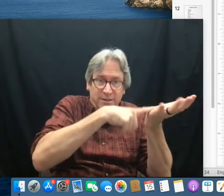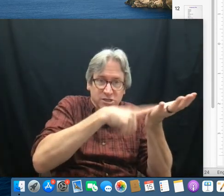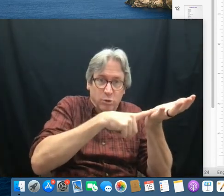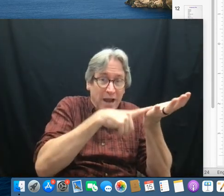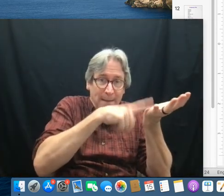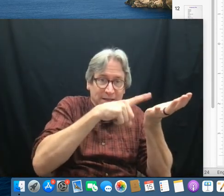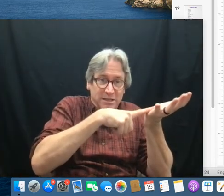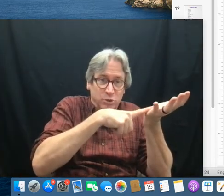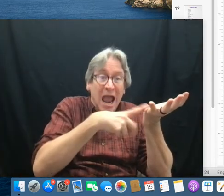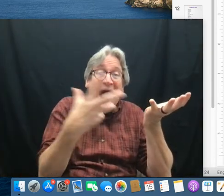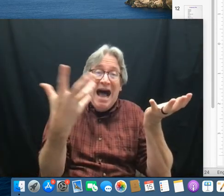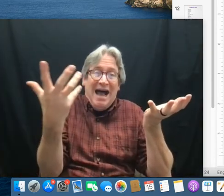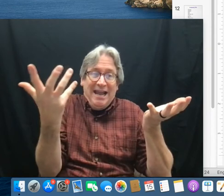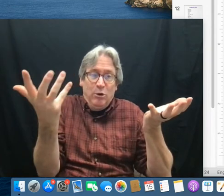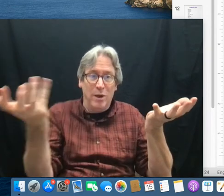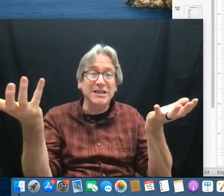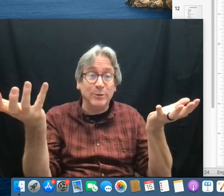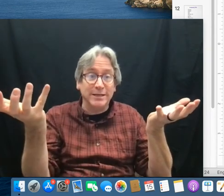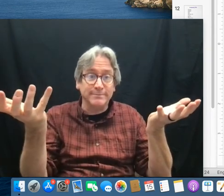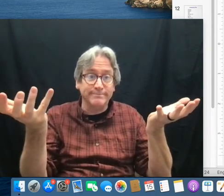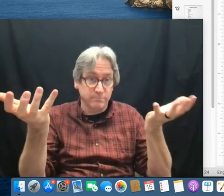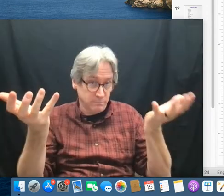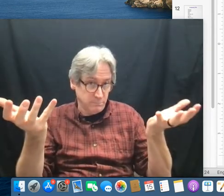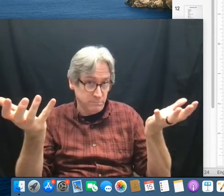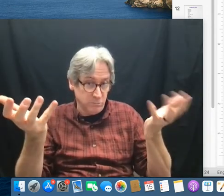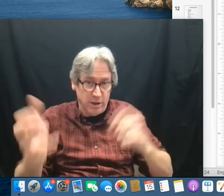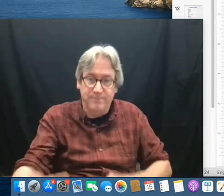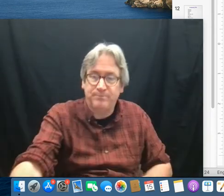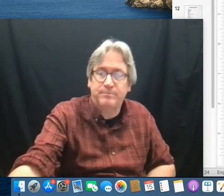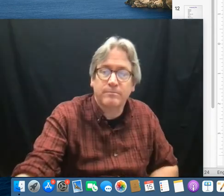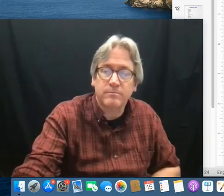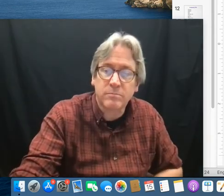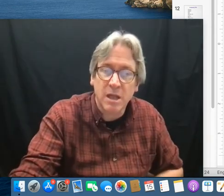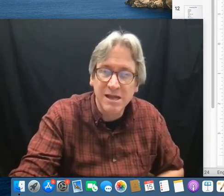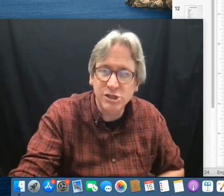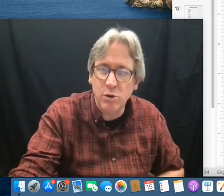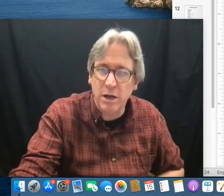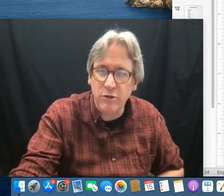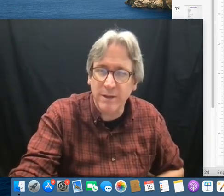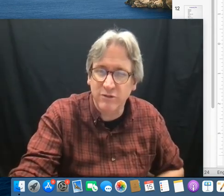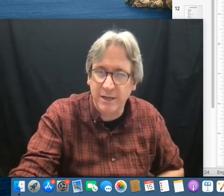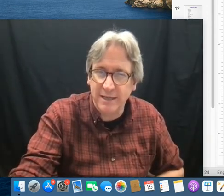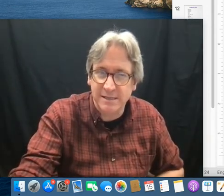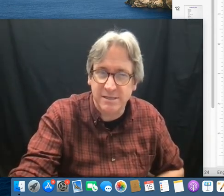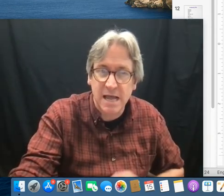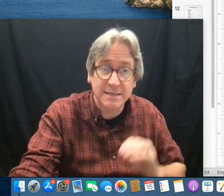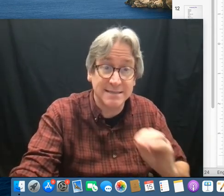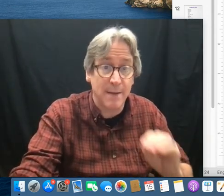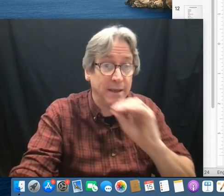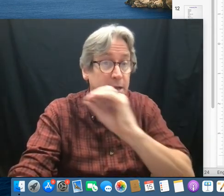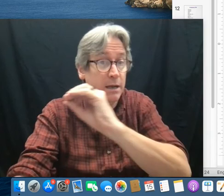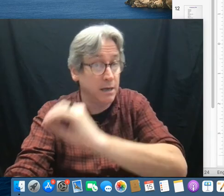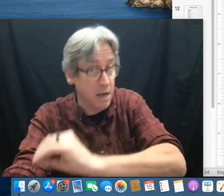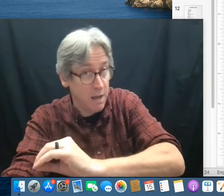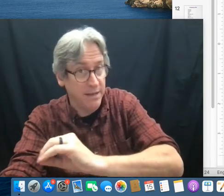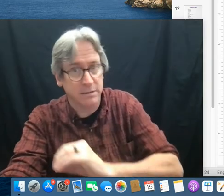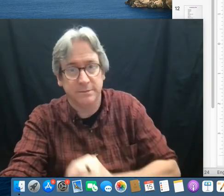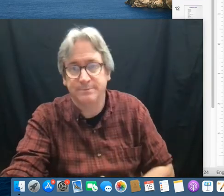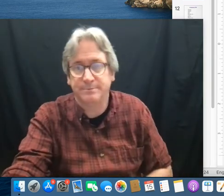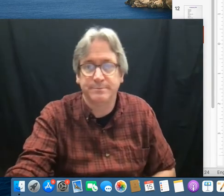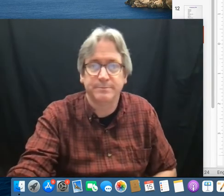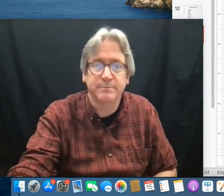about, and this is the topic, and this is the action or the emotion or the observation